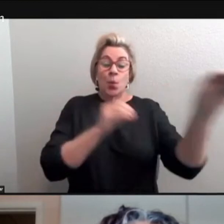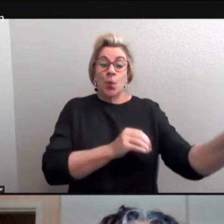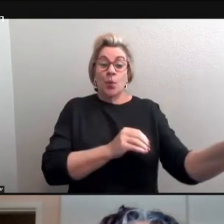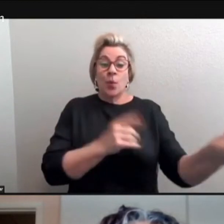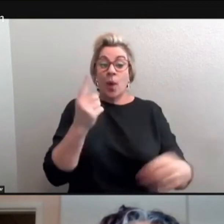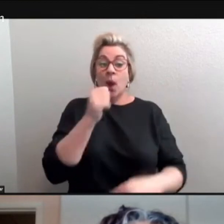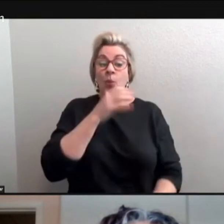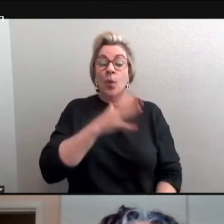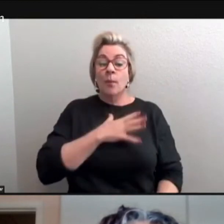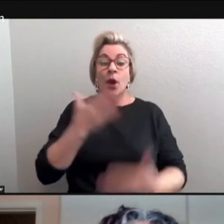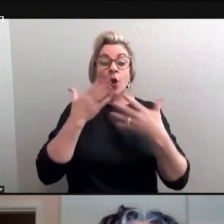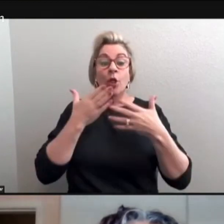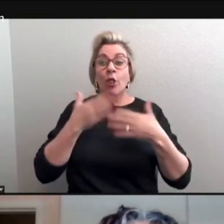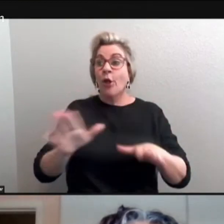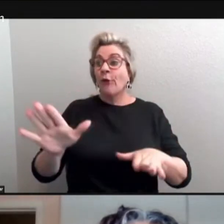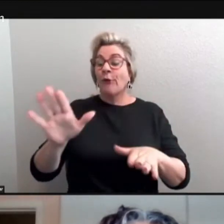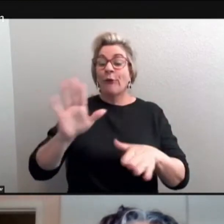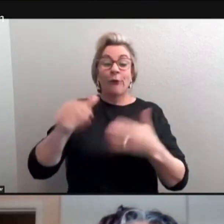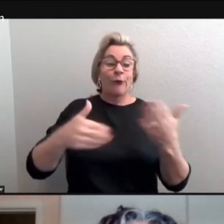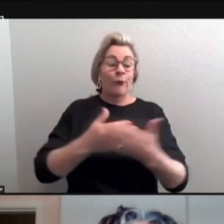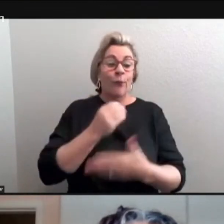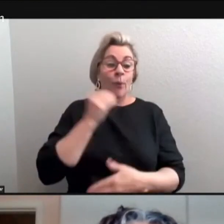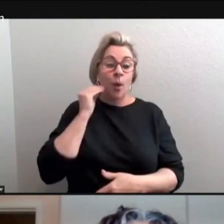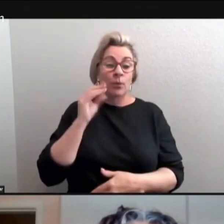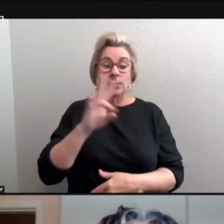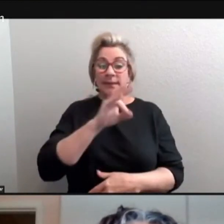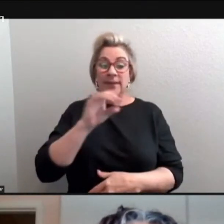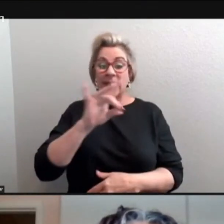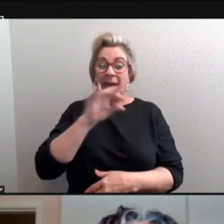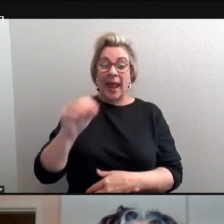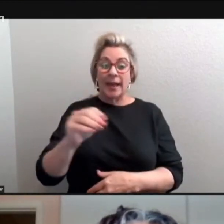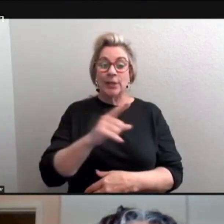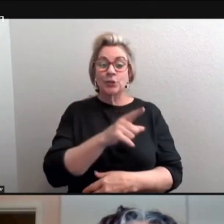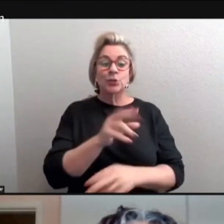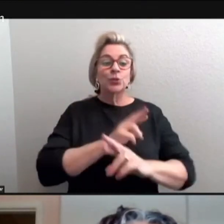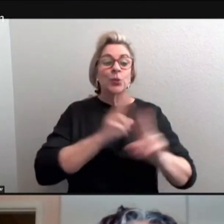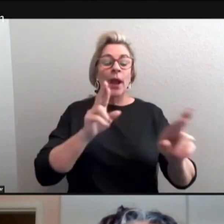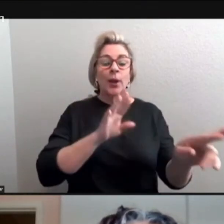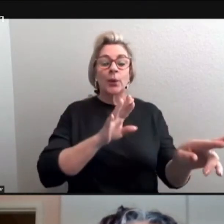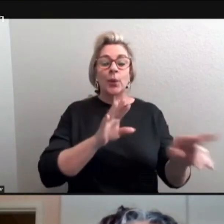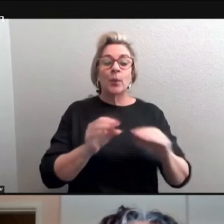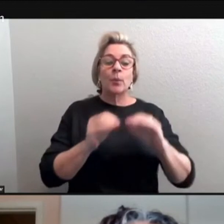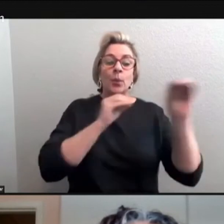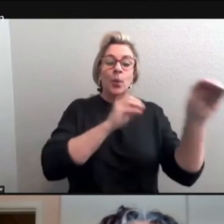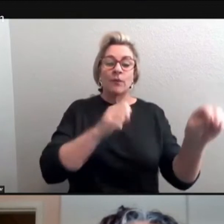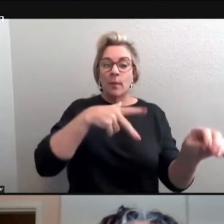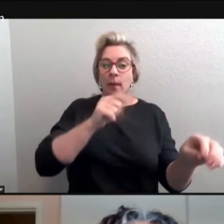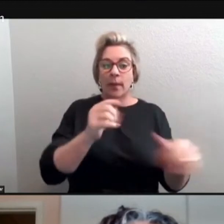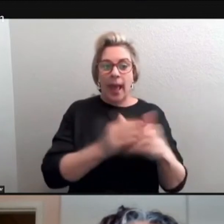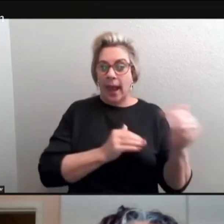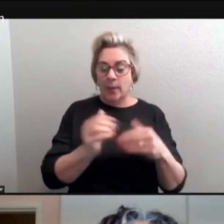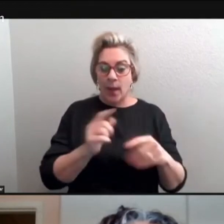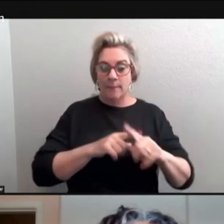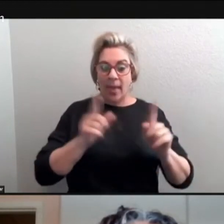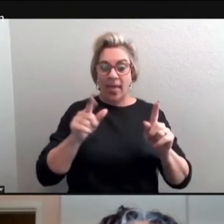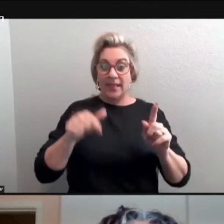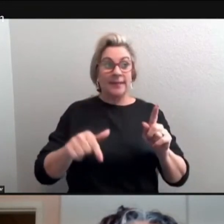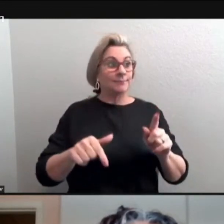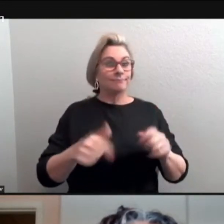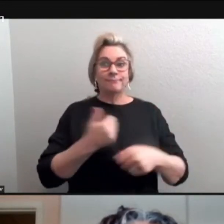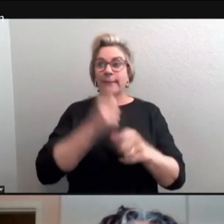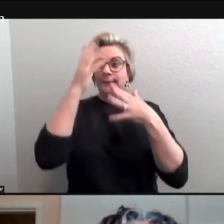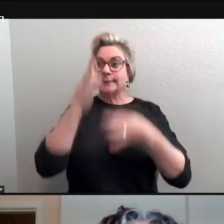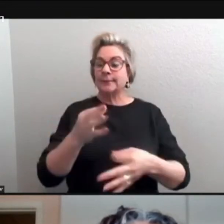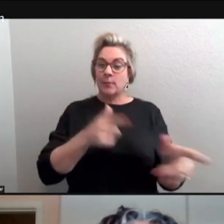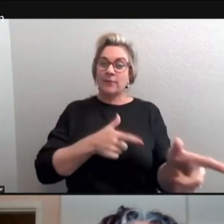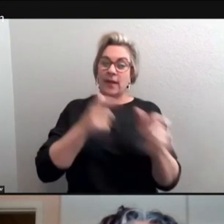home. She's in her late 70s or early 80s. She was ready to put it on the market and move to an apartment anyway a few months ago. This sort of accelerated her